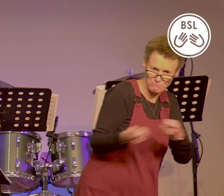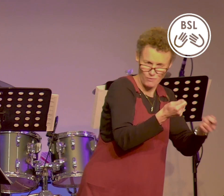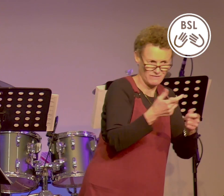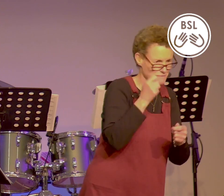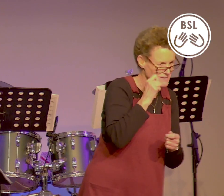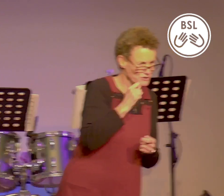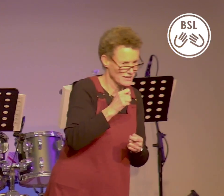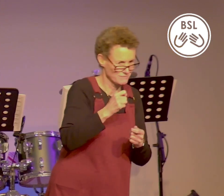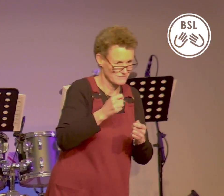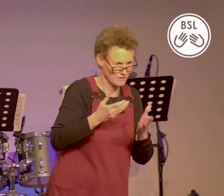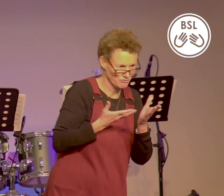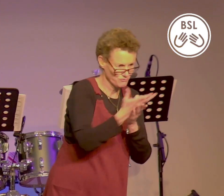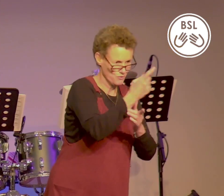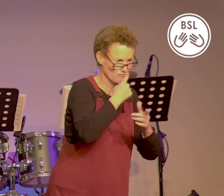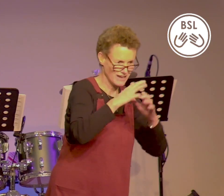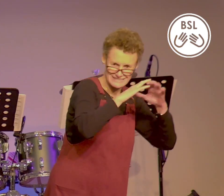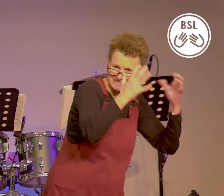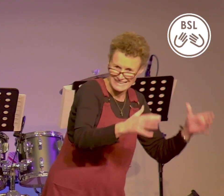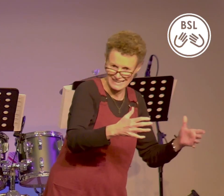about such things.